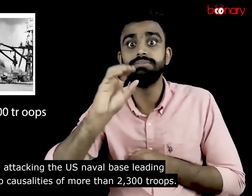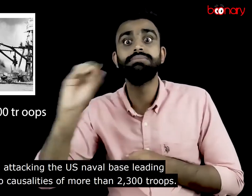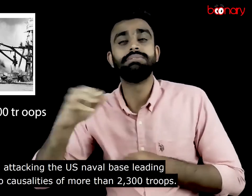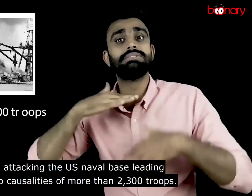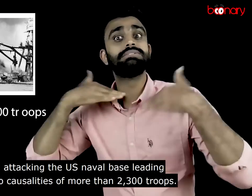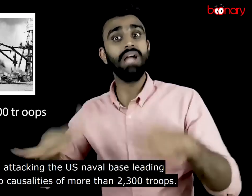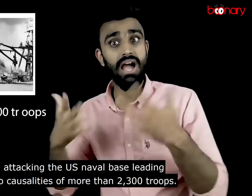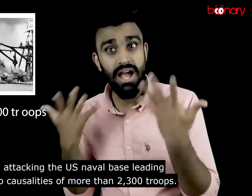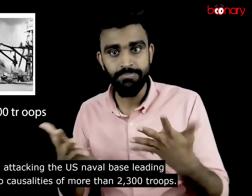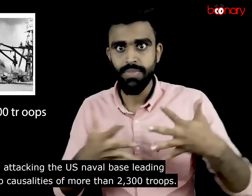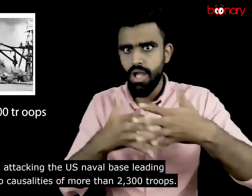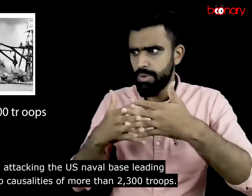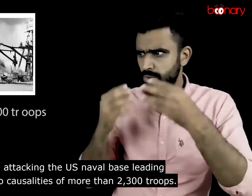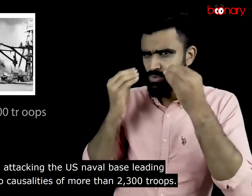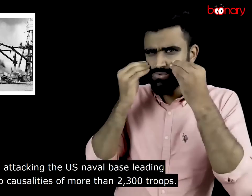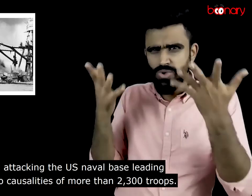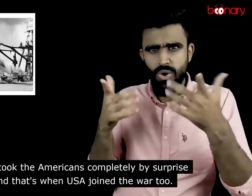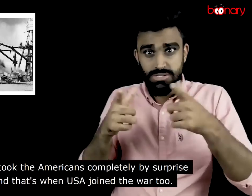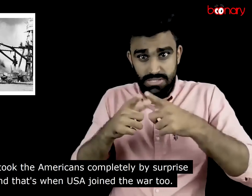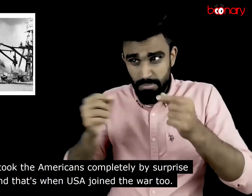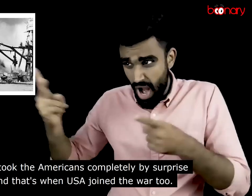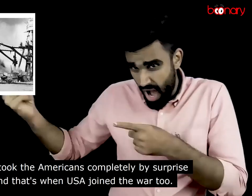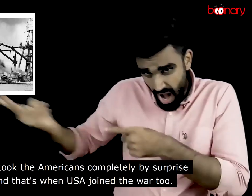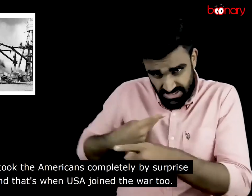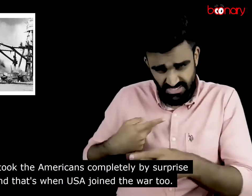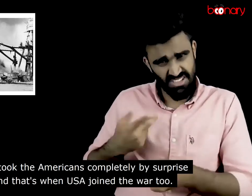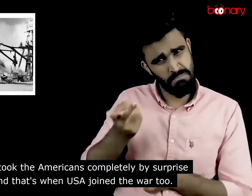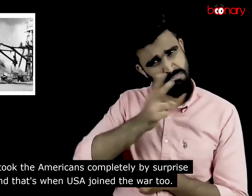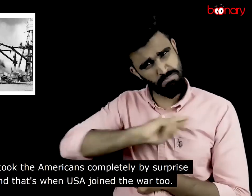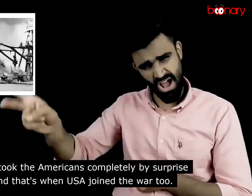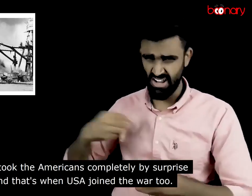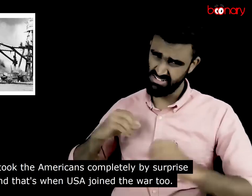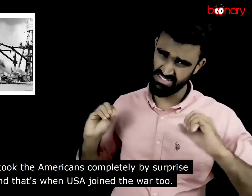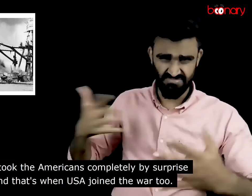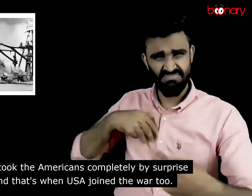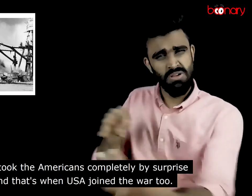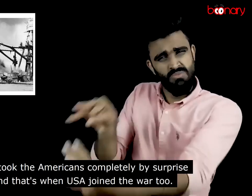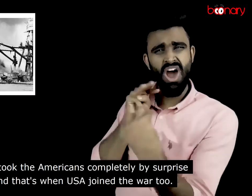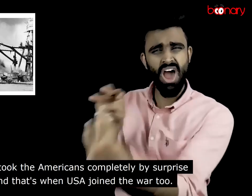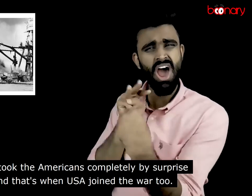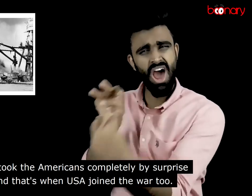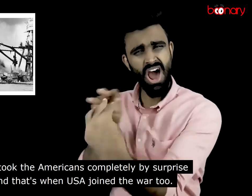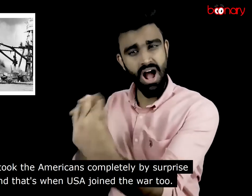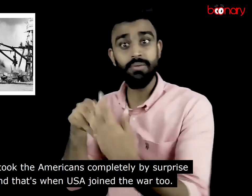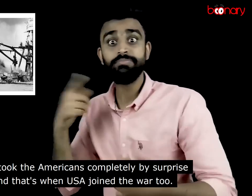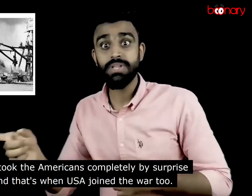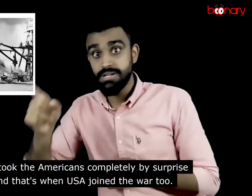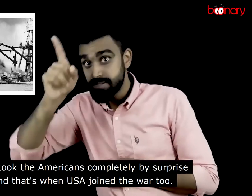than 2,300 troops. This took the Americans completely by surprise, and that's when USA joined the